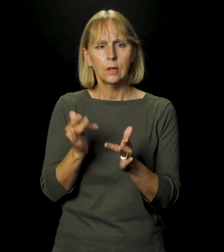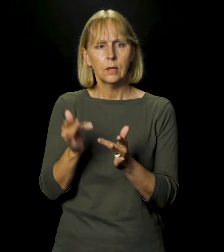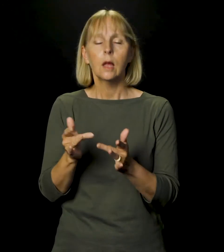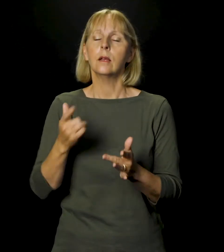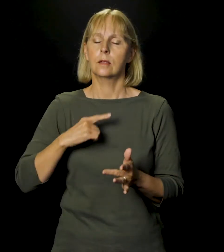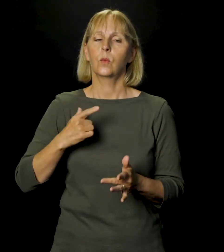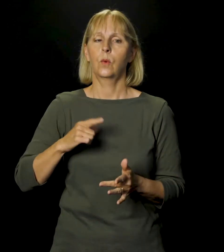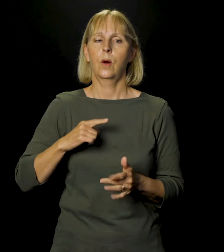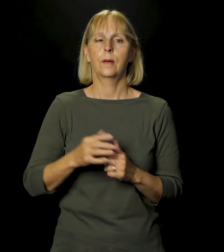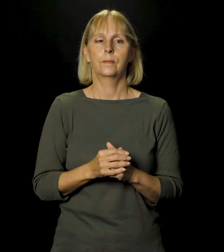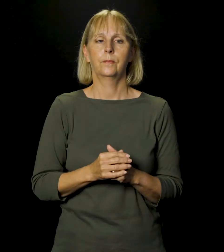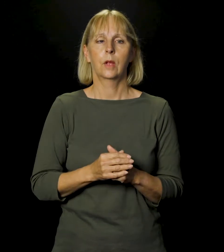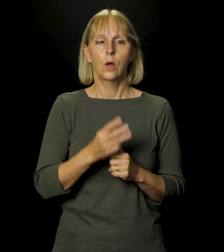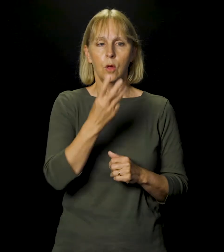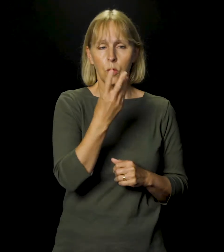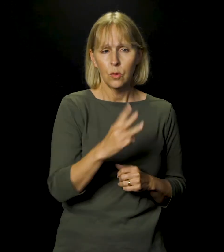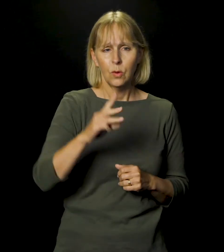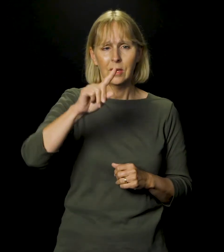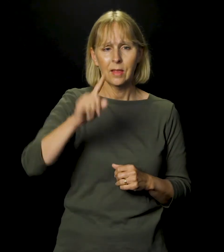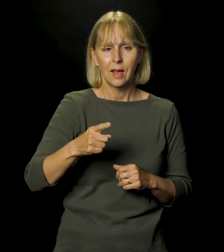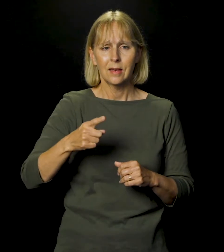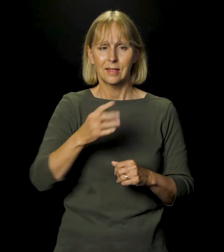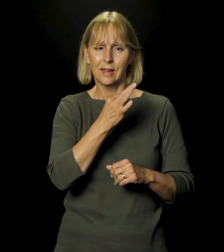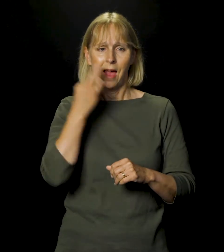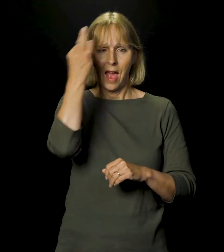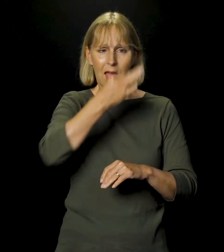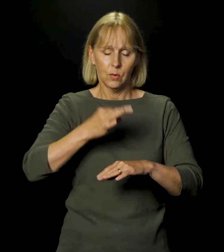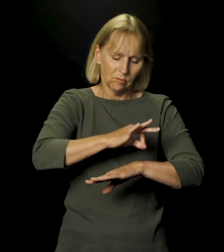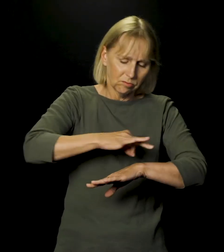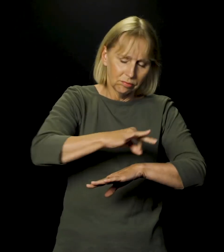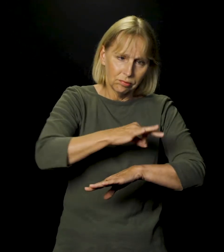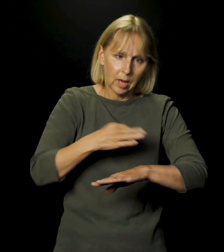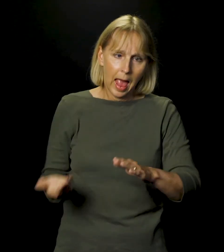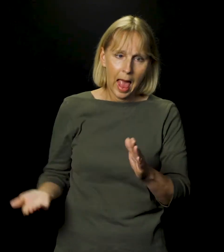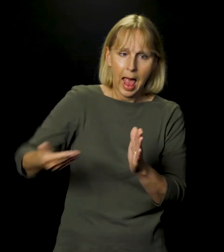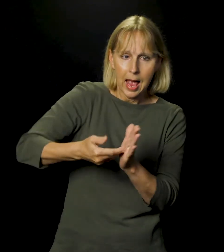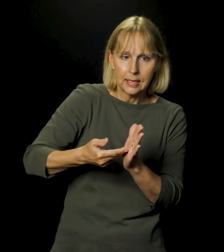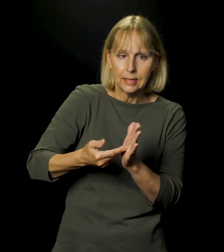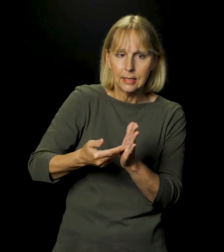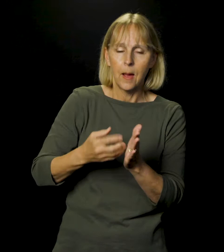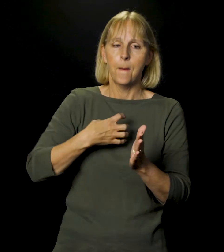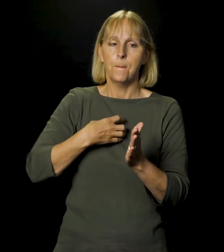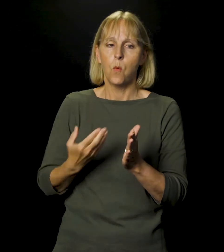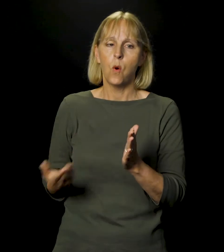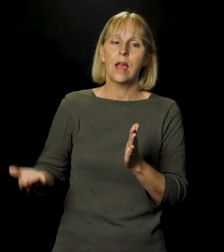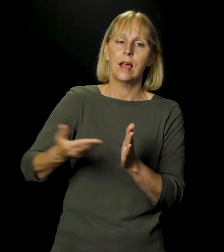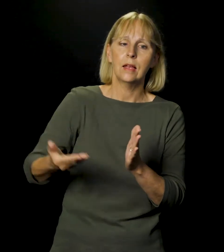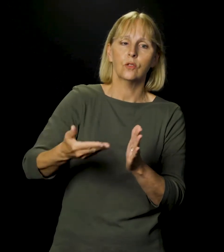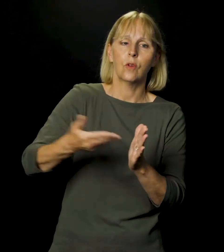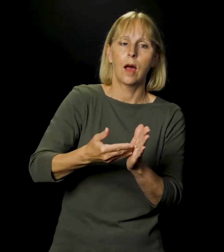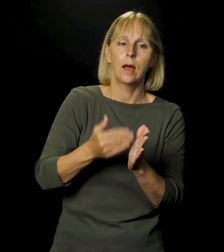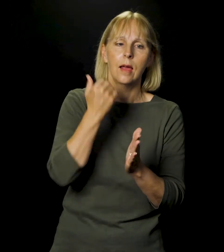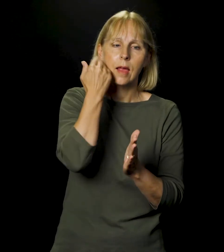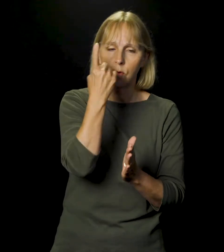know that 30,000 hours of content is added to YouTube every hour? 30,000 hours every hour. So